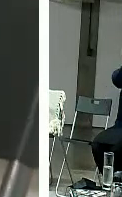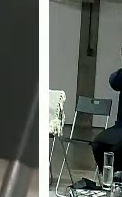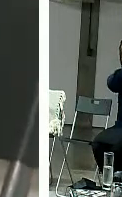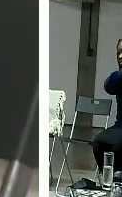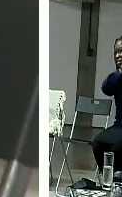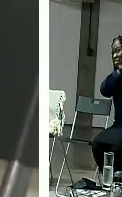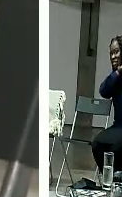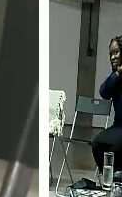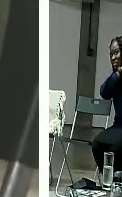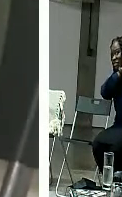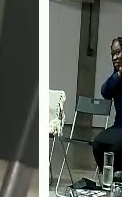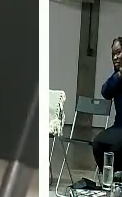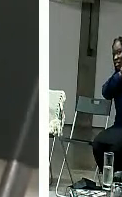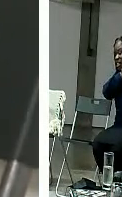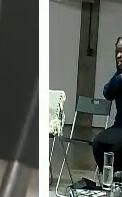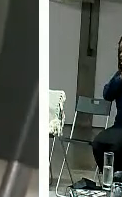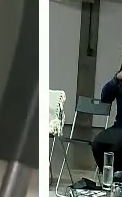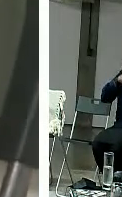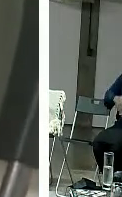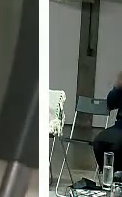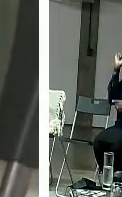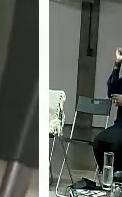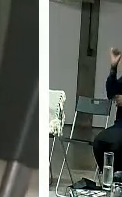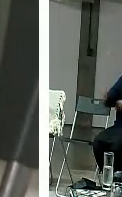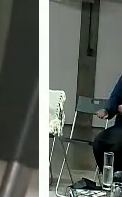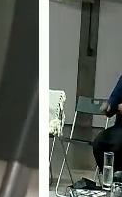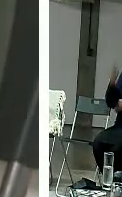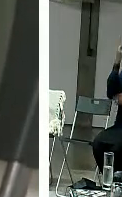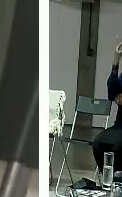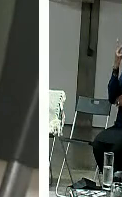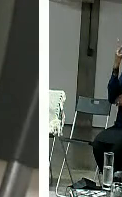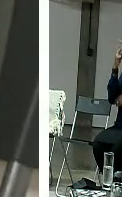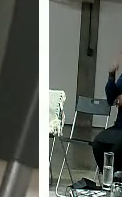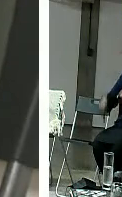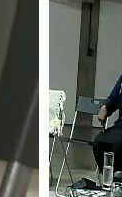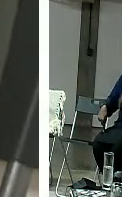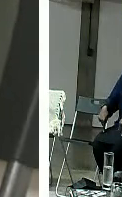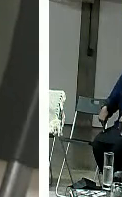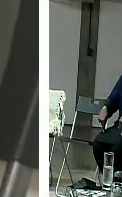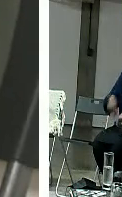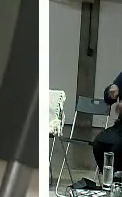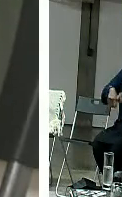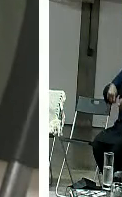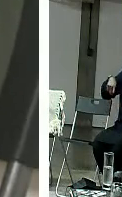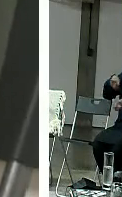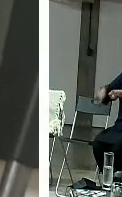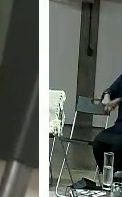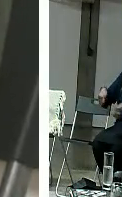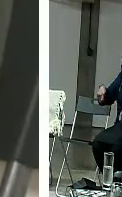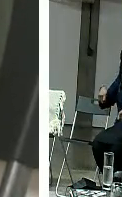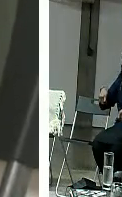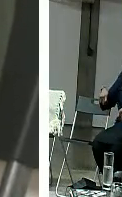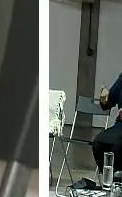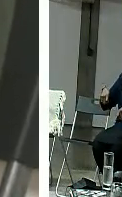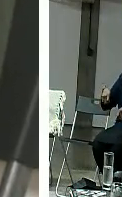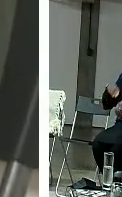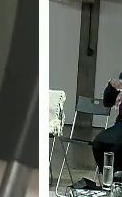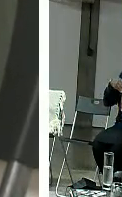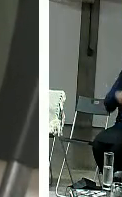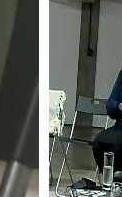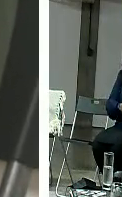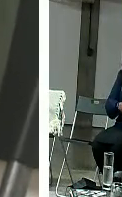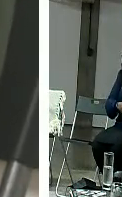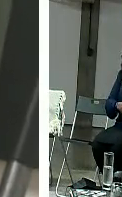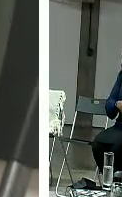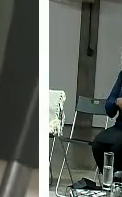on his stomach, 2 sets of leg braces, and restrained him for a total of